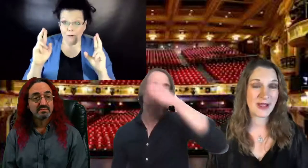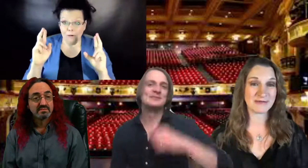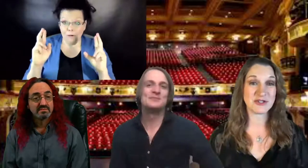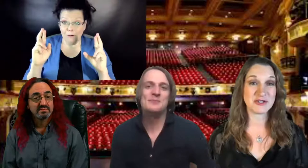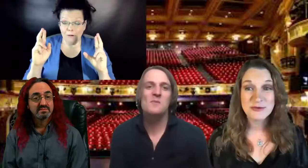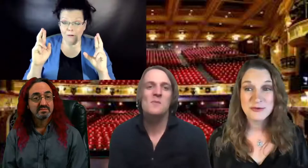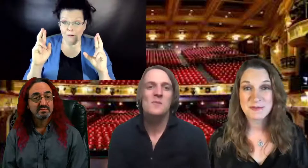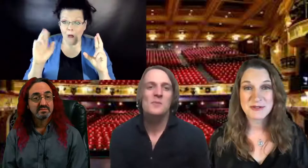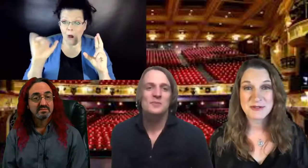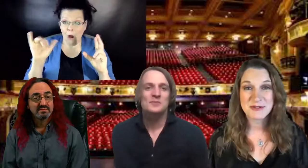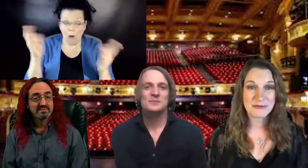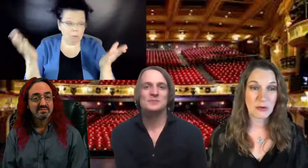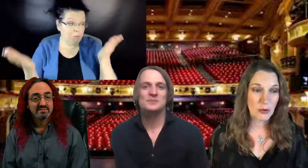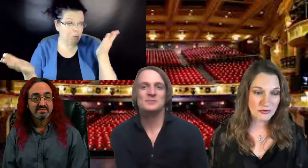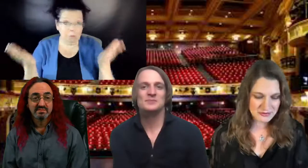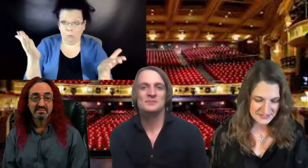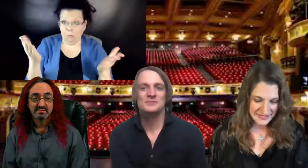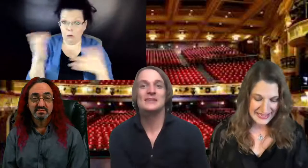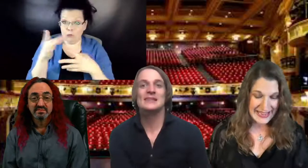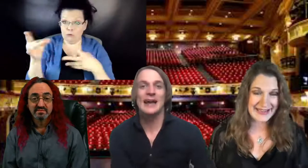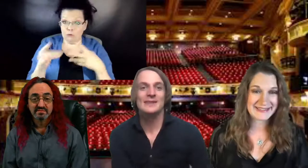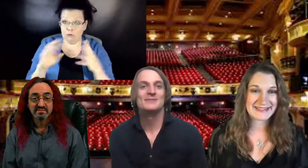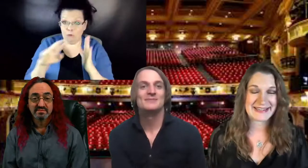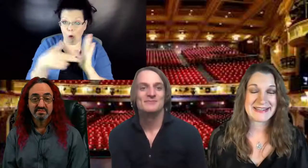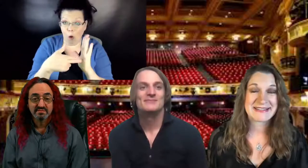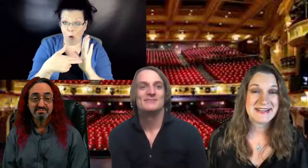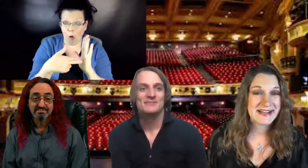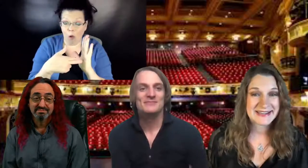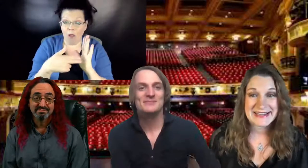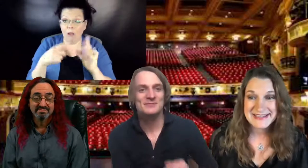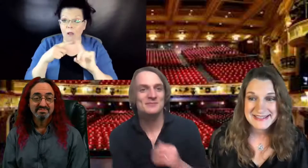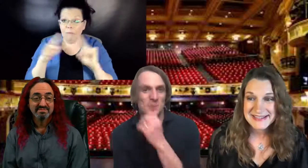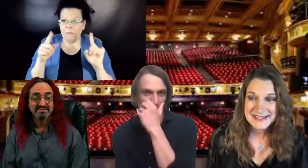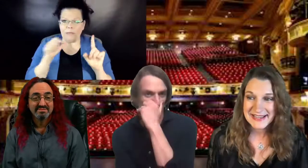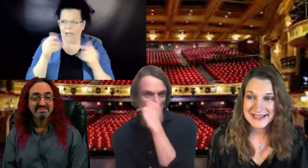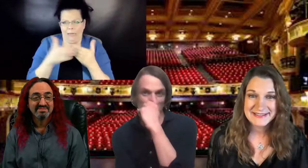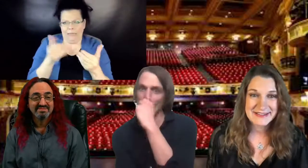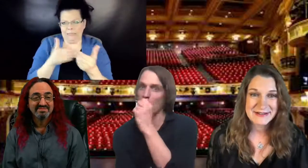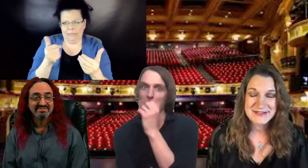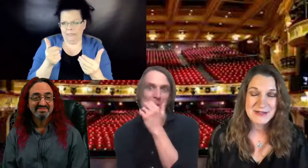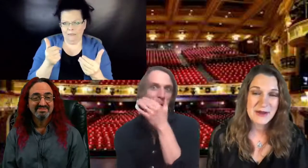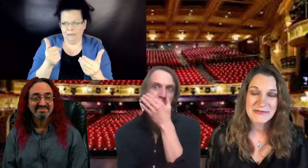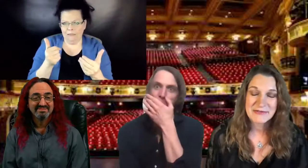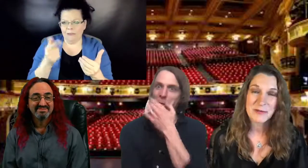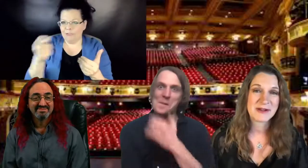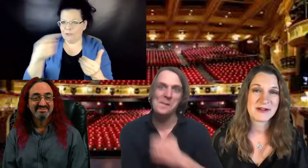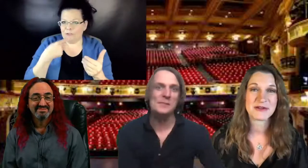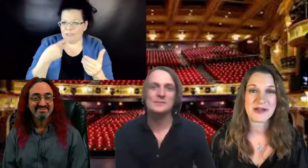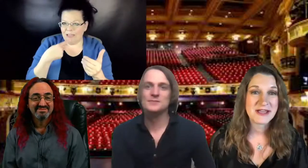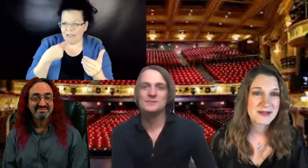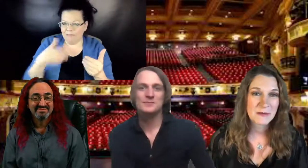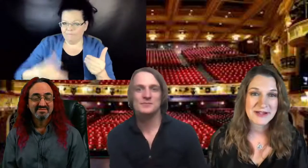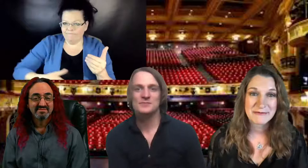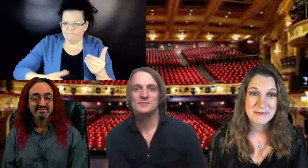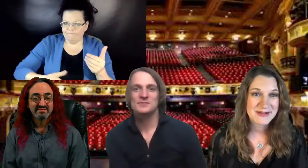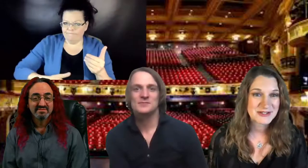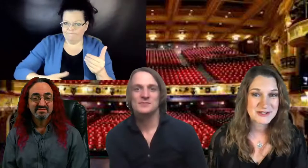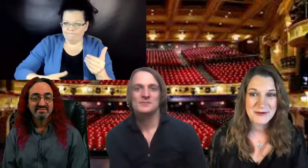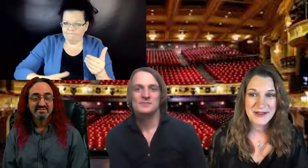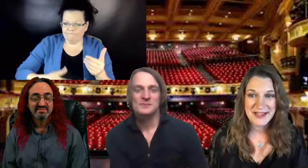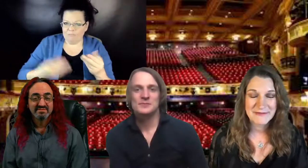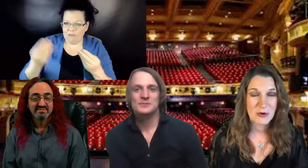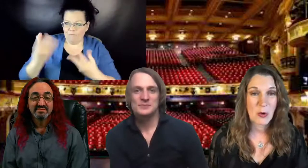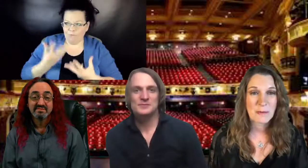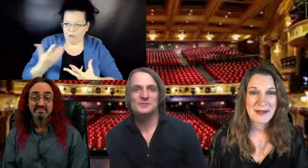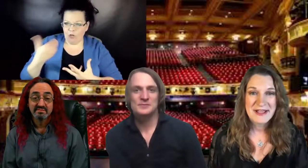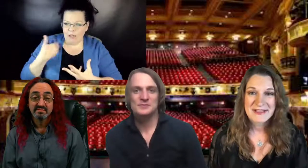where you have to choose between roles. And it's not easy. And like you said, you have to go by your gut and what information